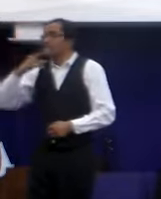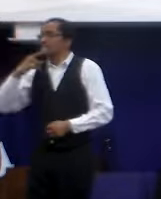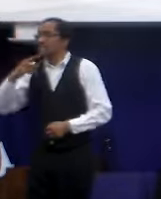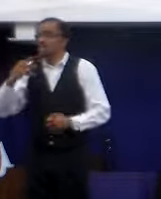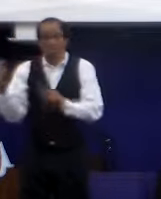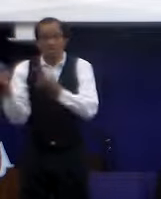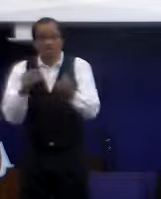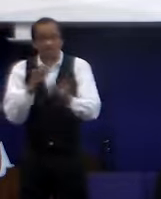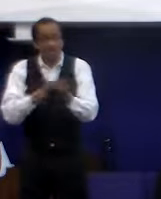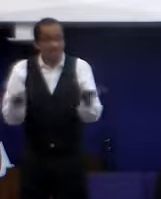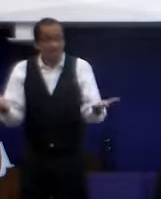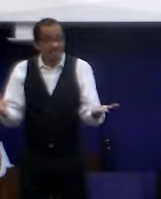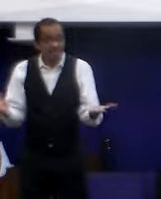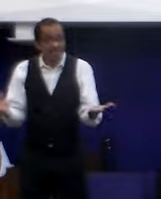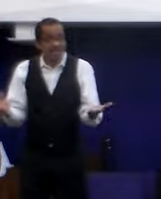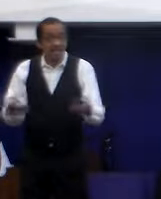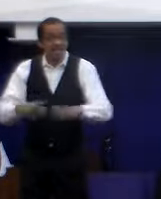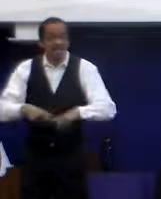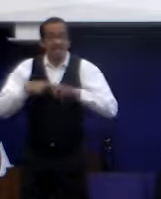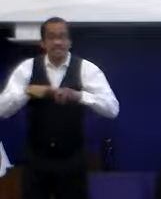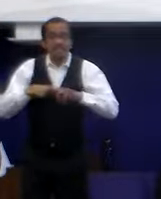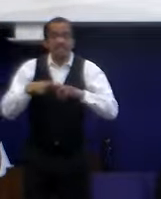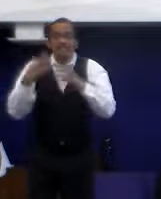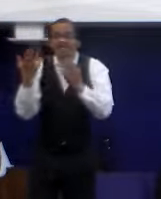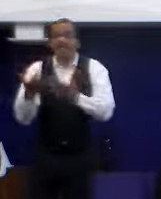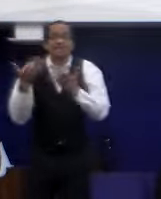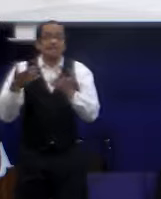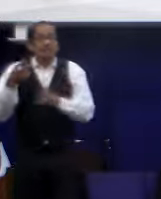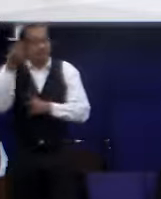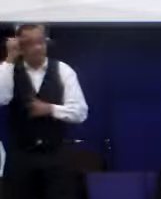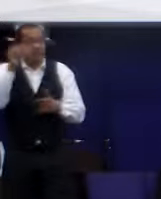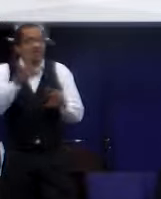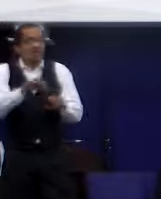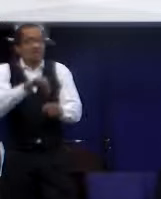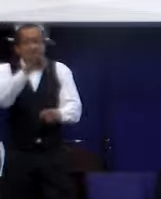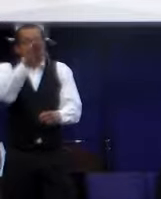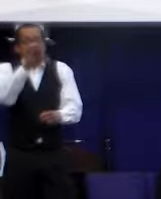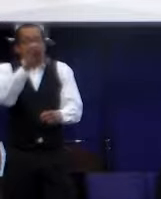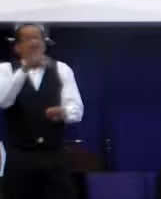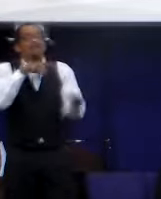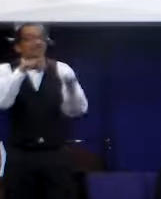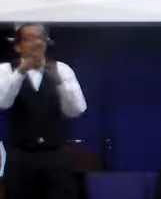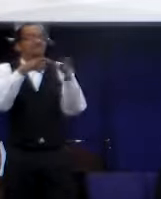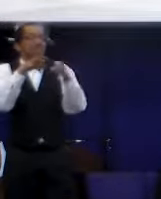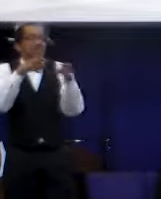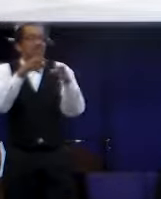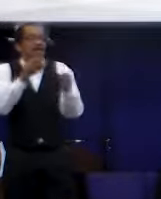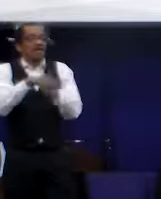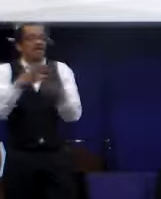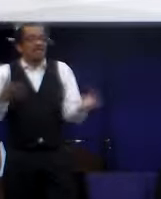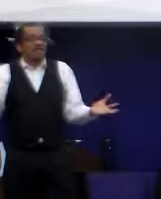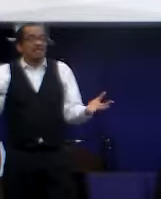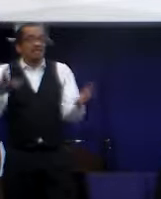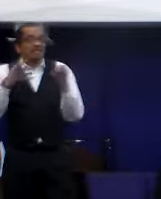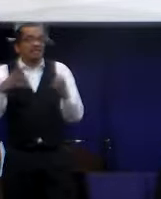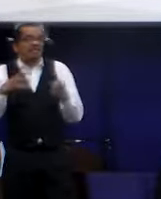something, He hold back in which our spirit is able to help, to handle whatever He told us to do. He might call you to be a